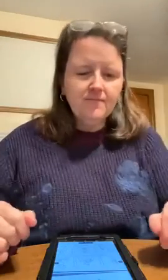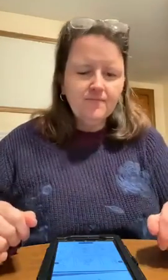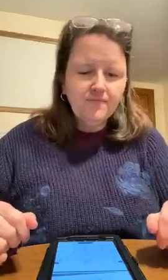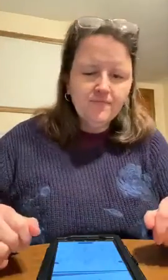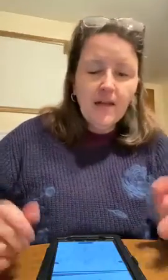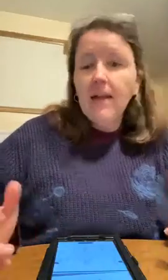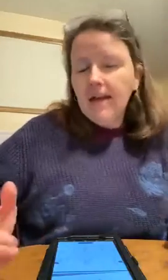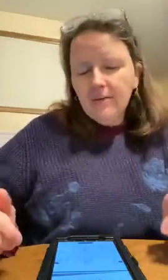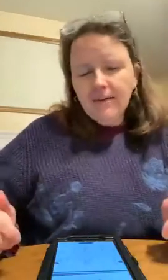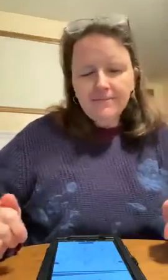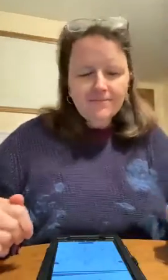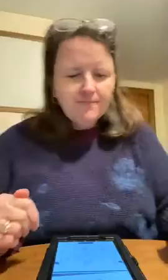Anyway,